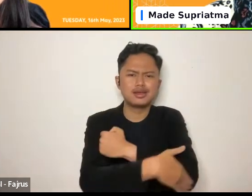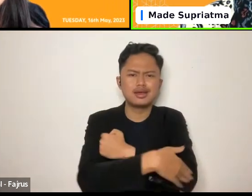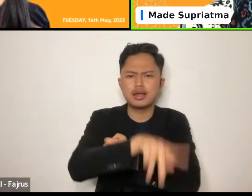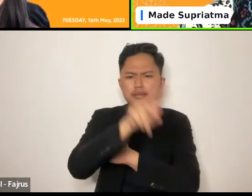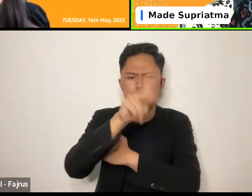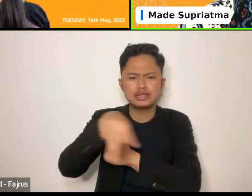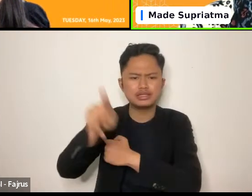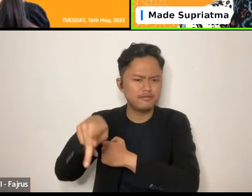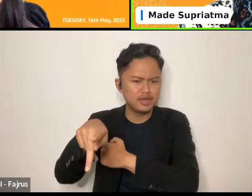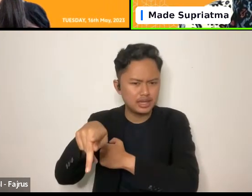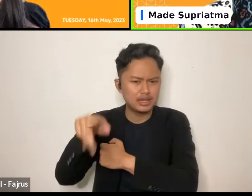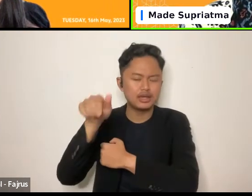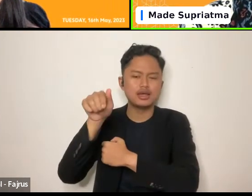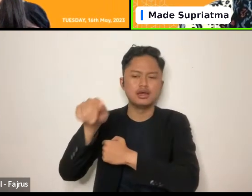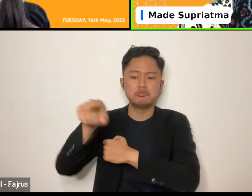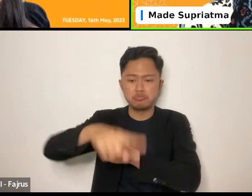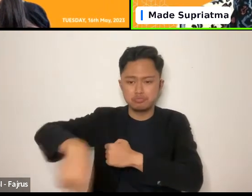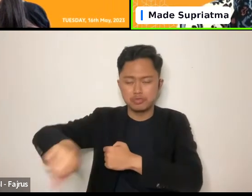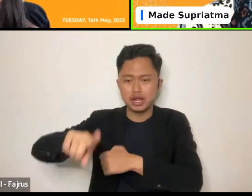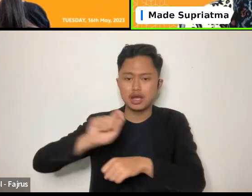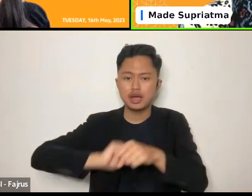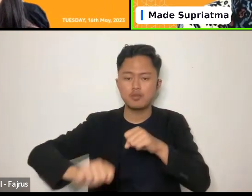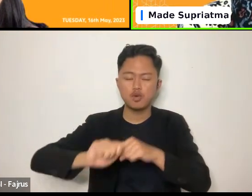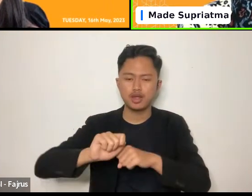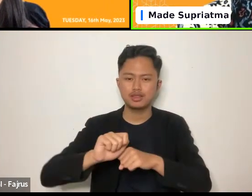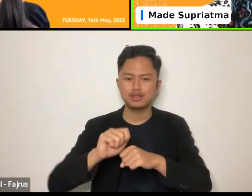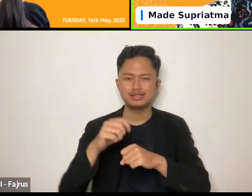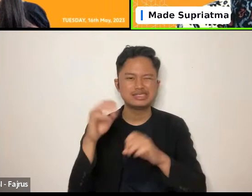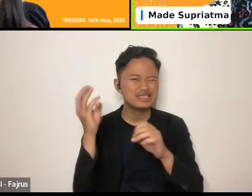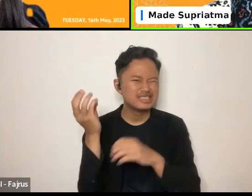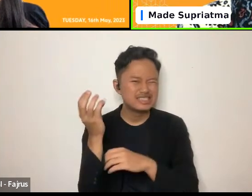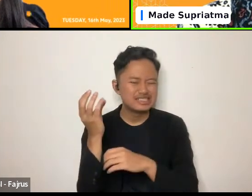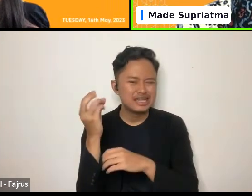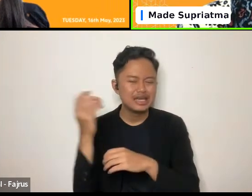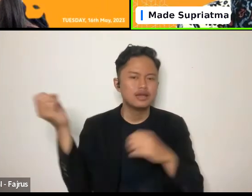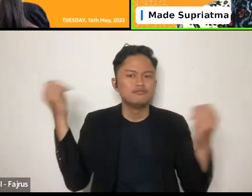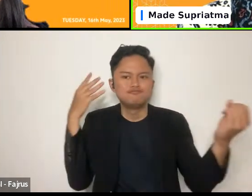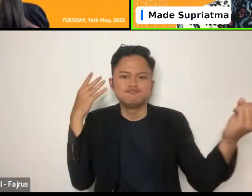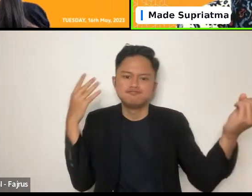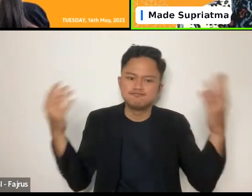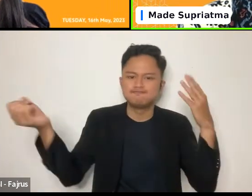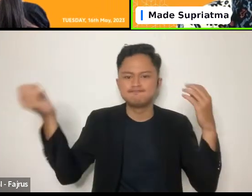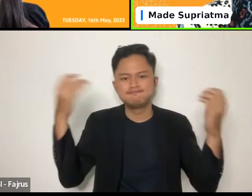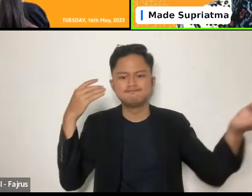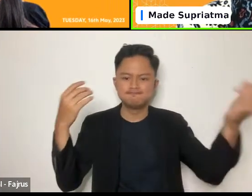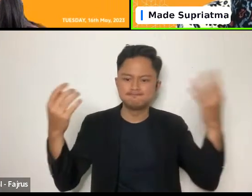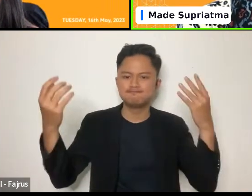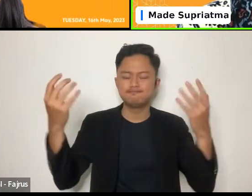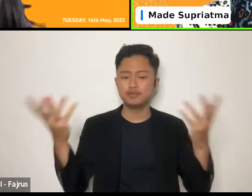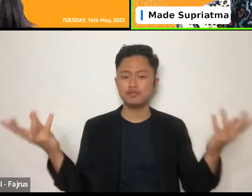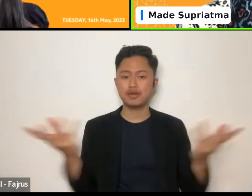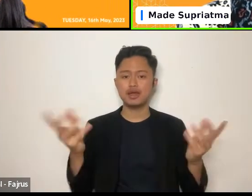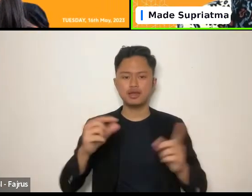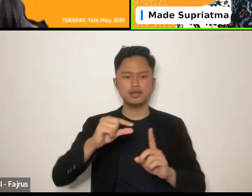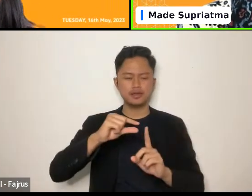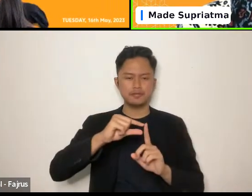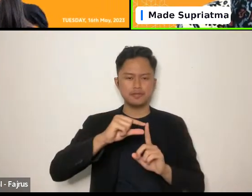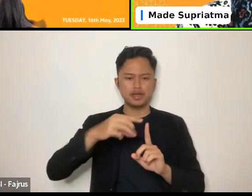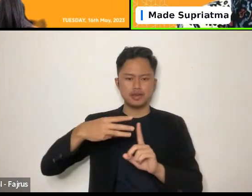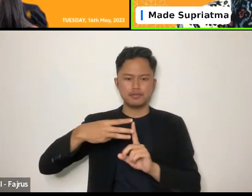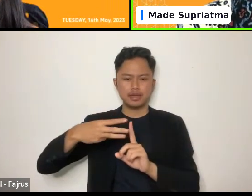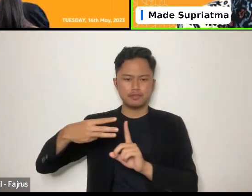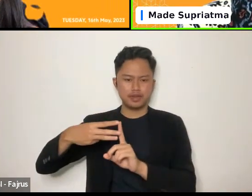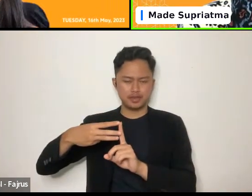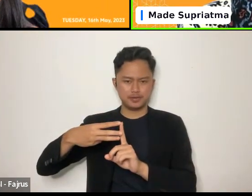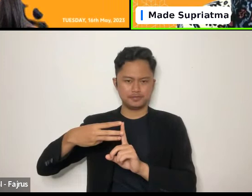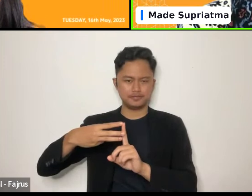They create a little noise in the United Nations and also in